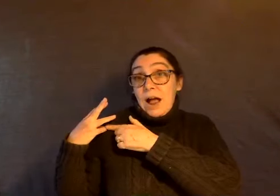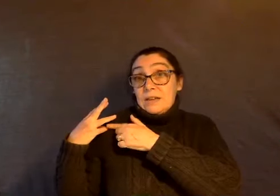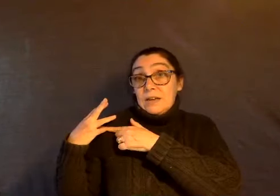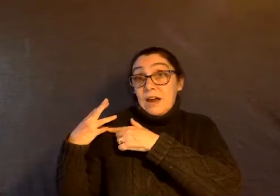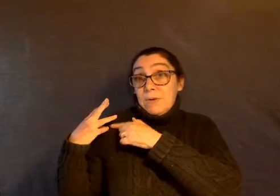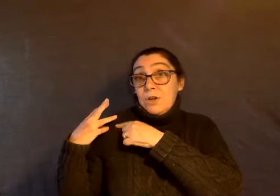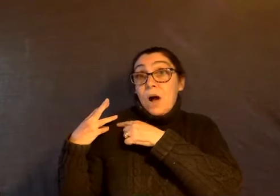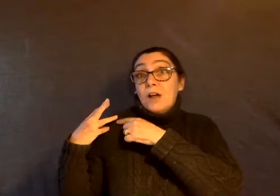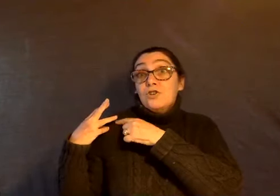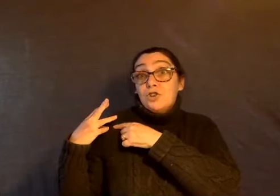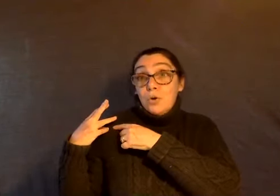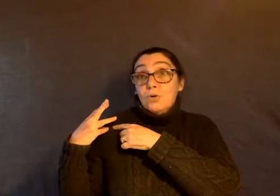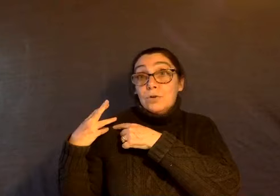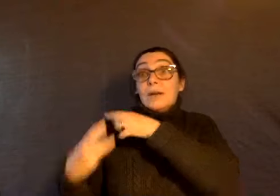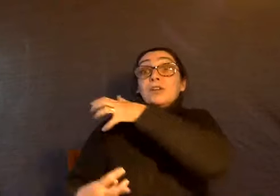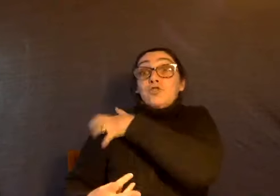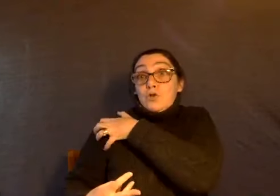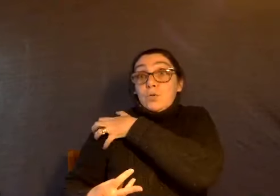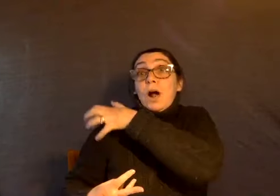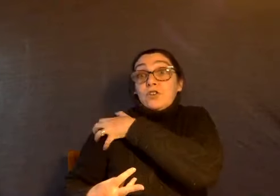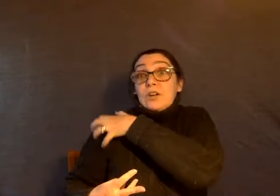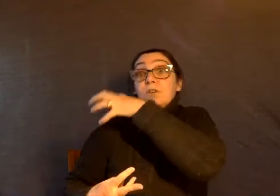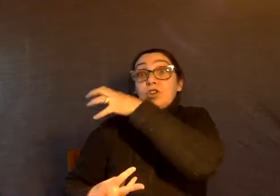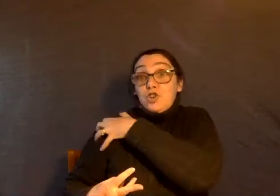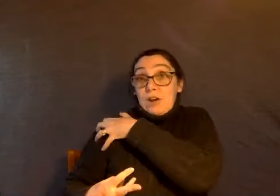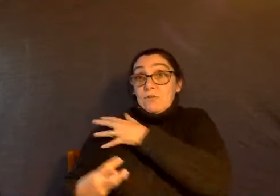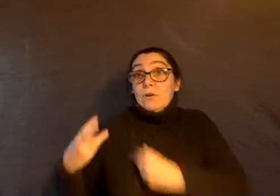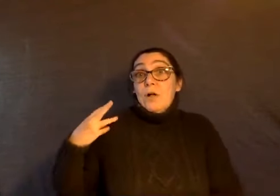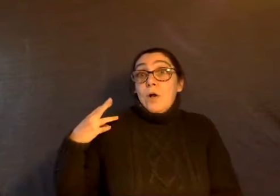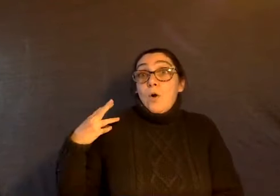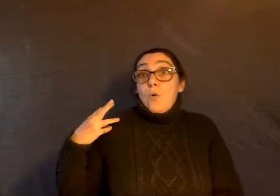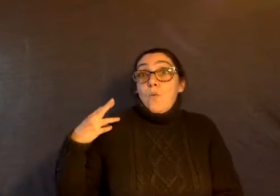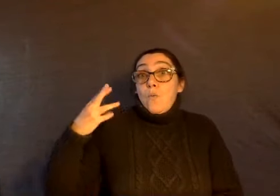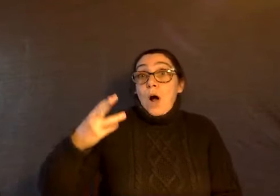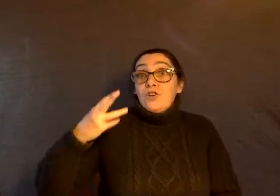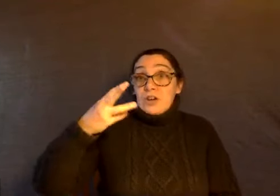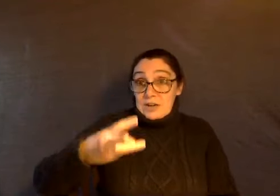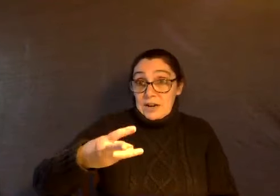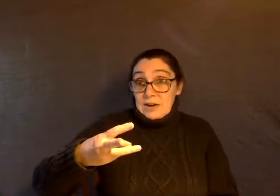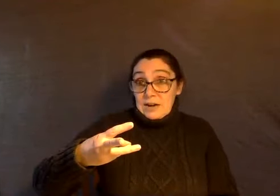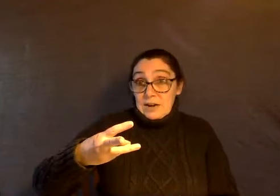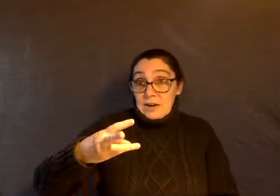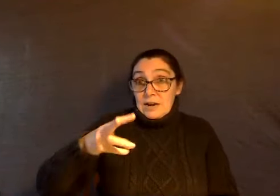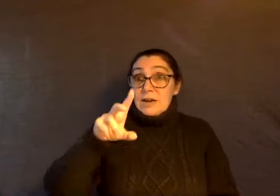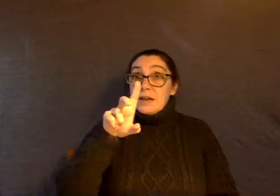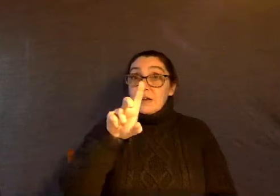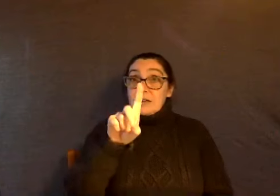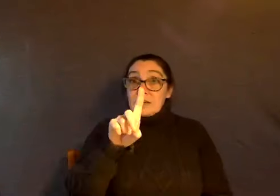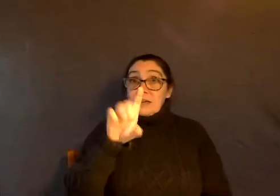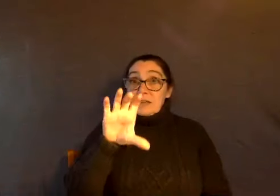as a W on your shoulder because George Washington was a general. Washington,